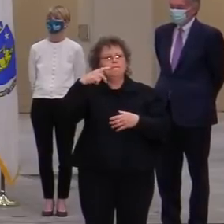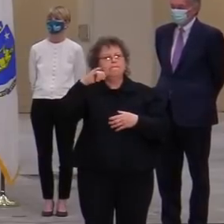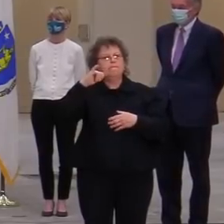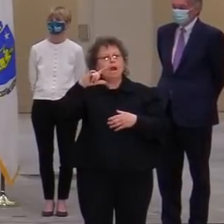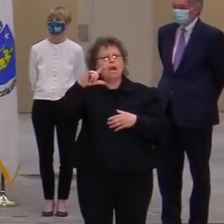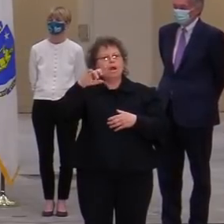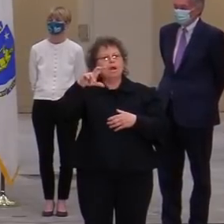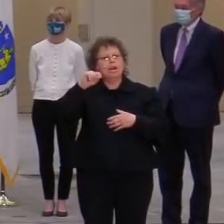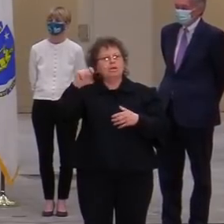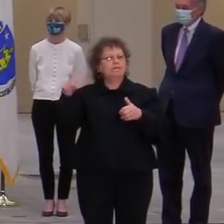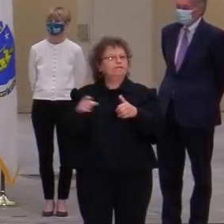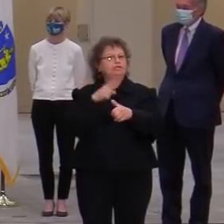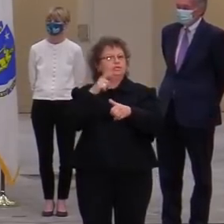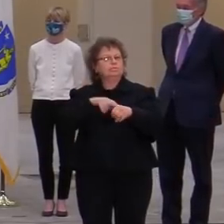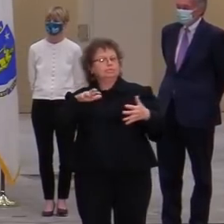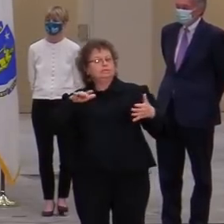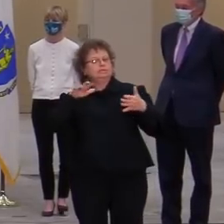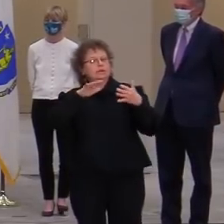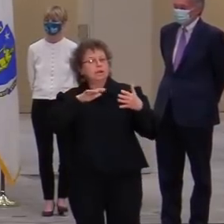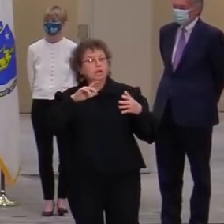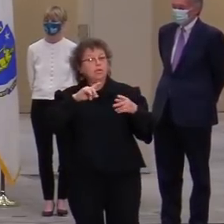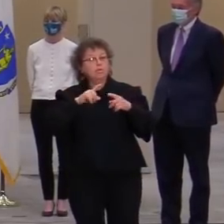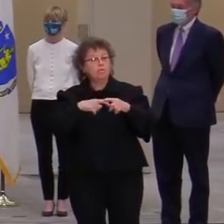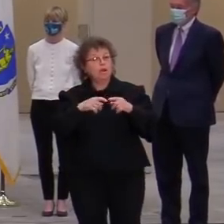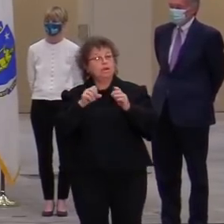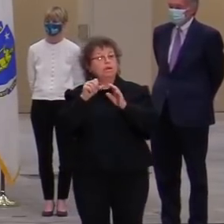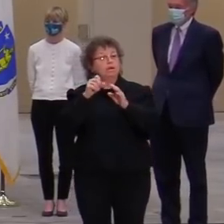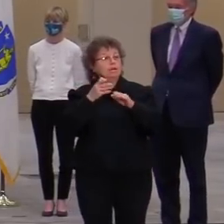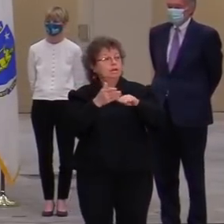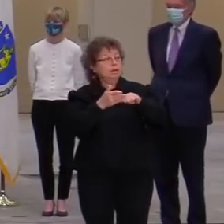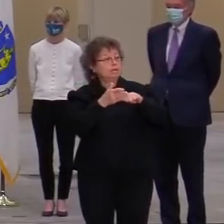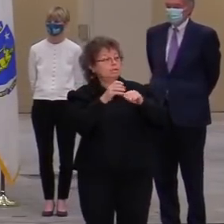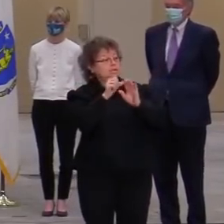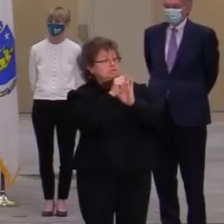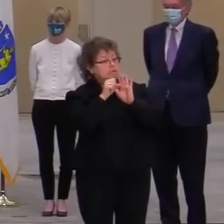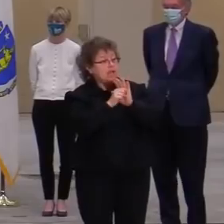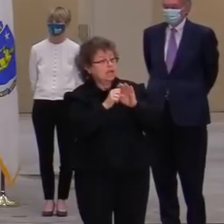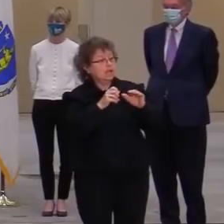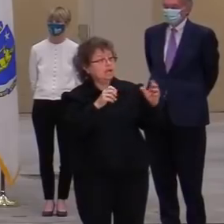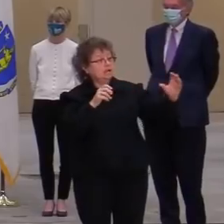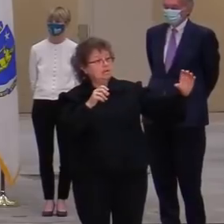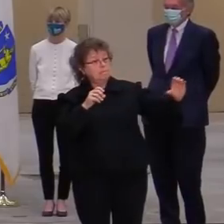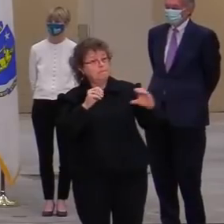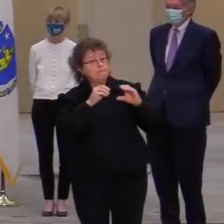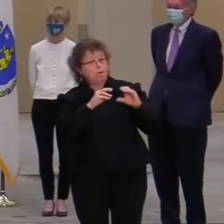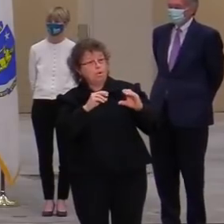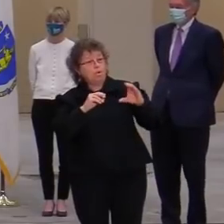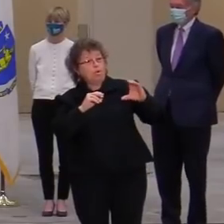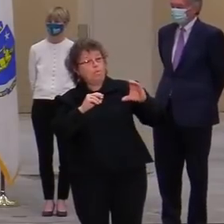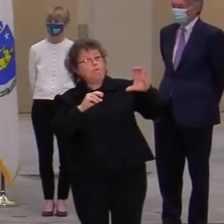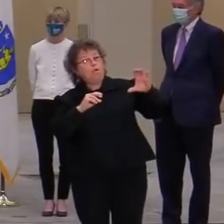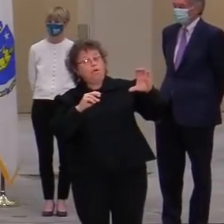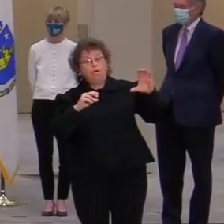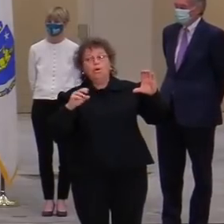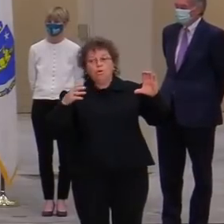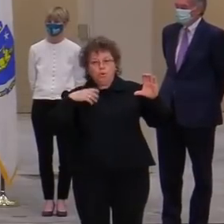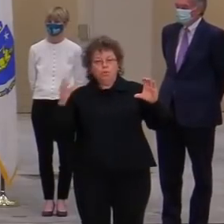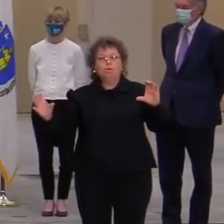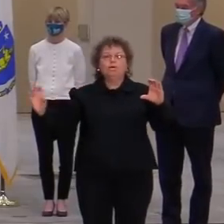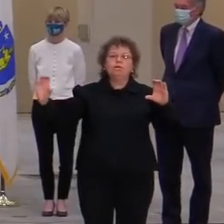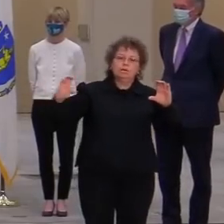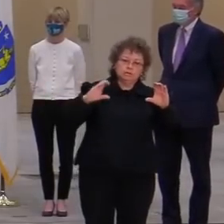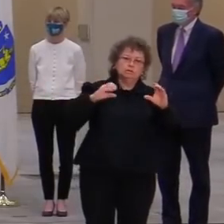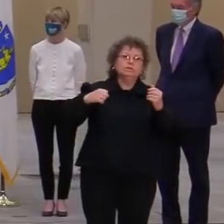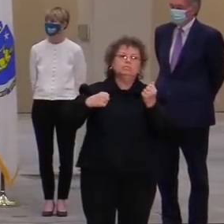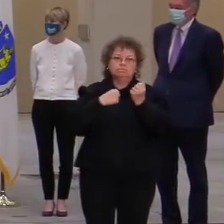states, as allocations increase, to use that increase to go ahead and support additional requirements in those areas.